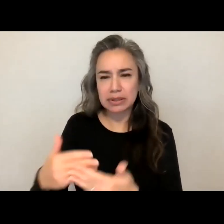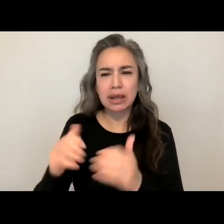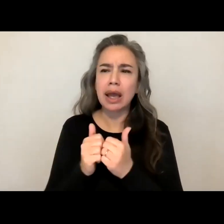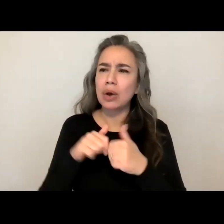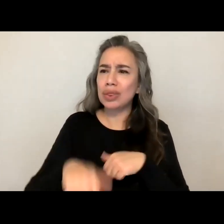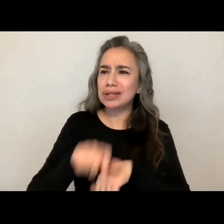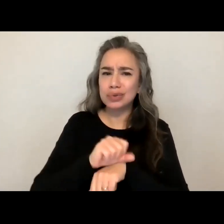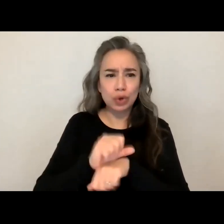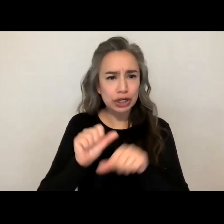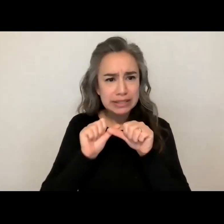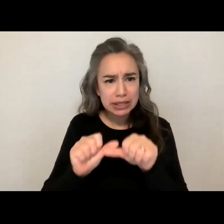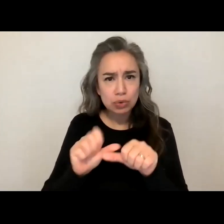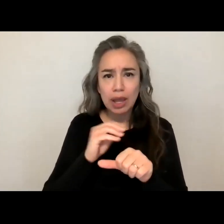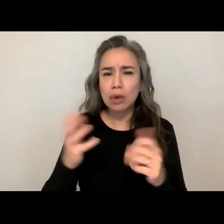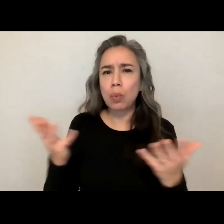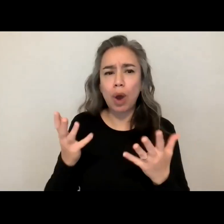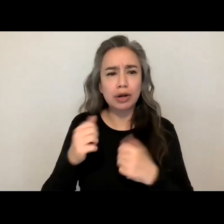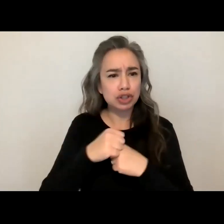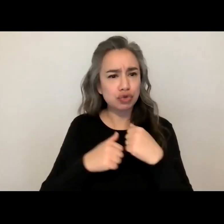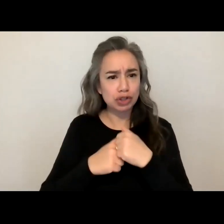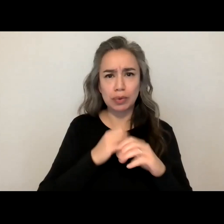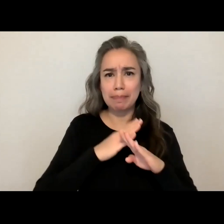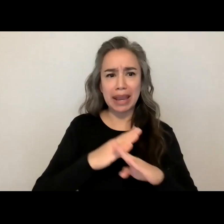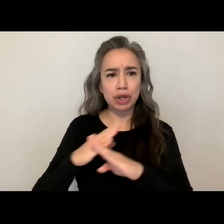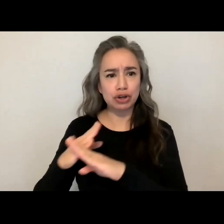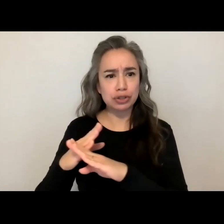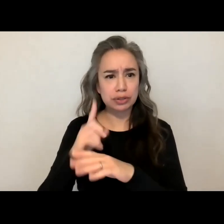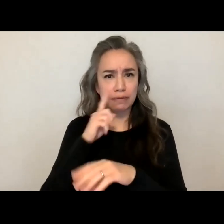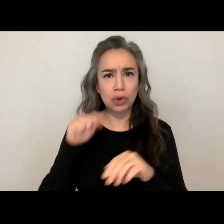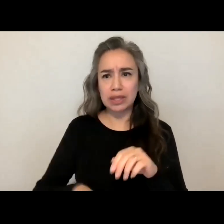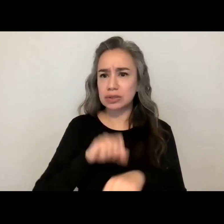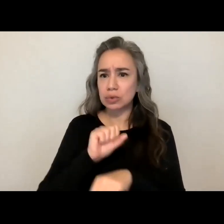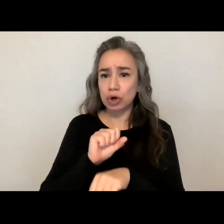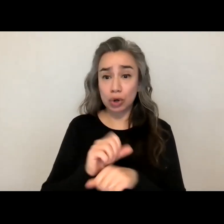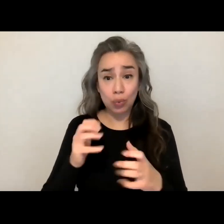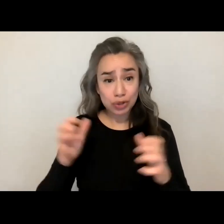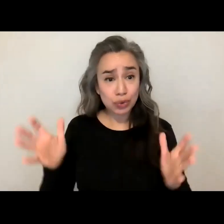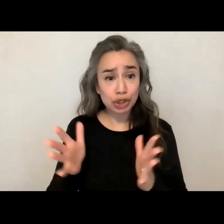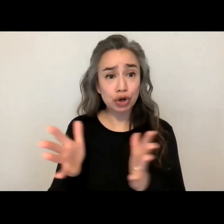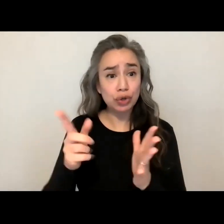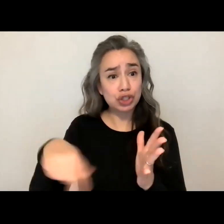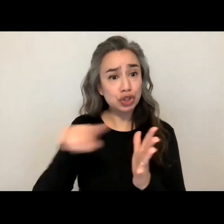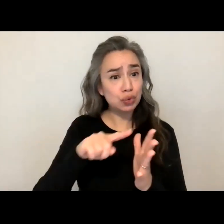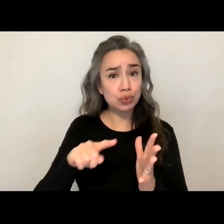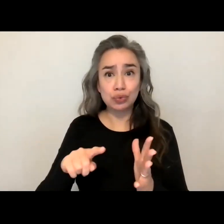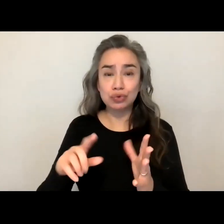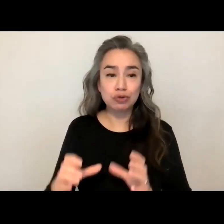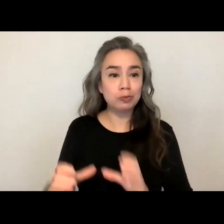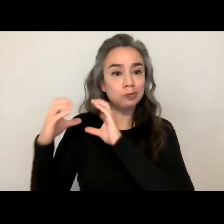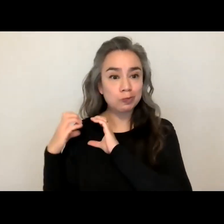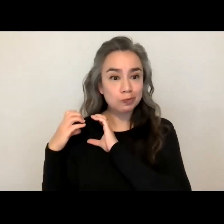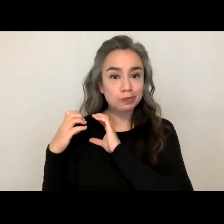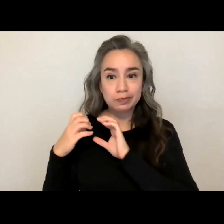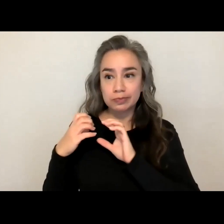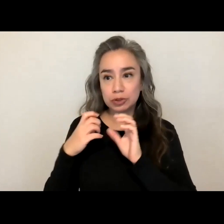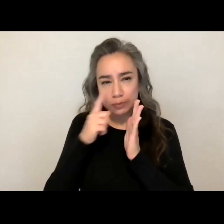what are structural barriers to this work that we would want to encourage people to take on in future articles or book